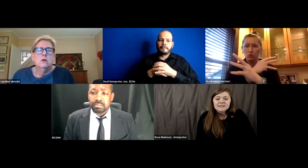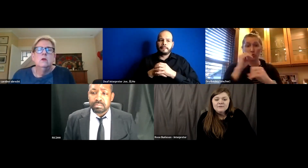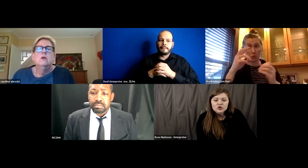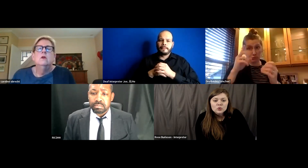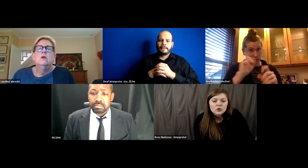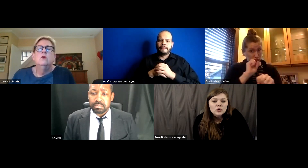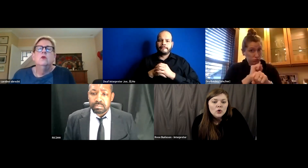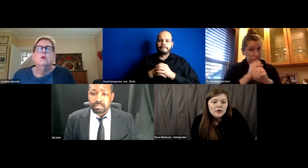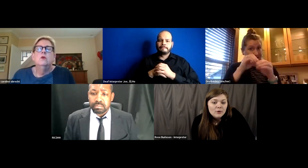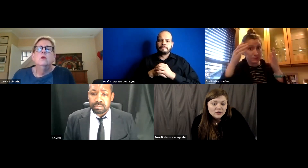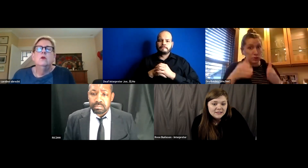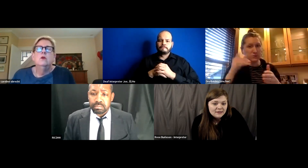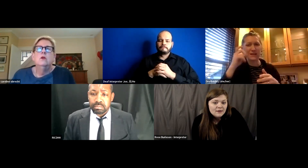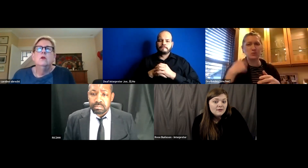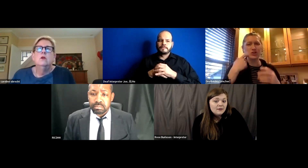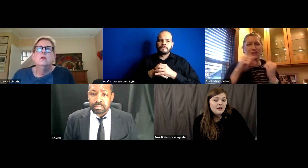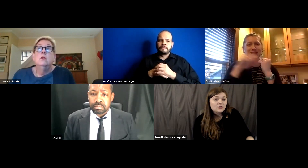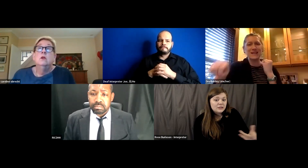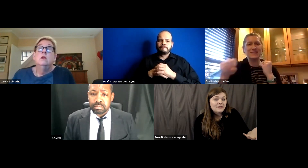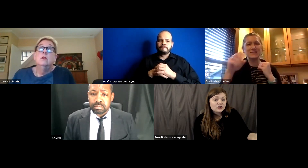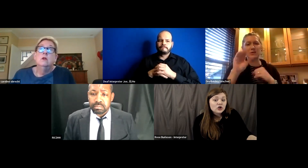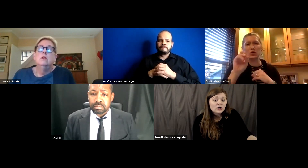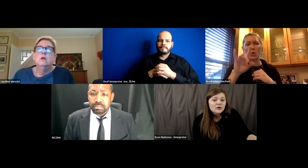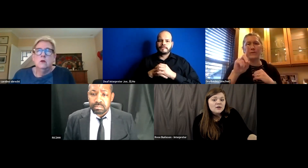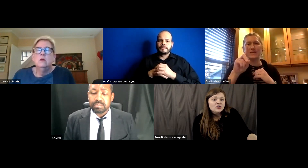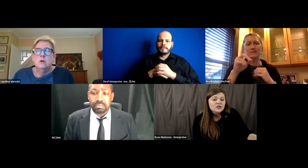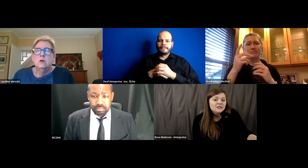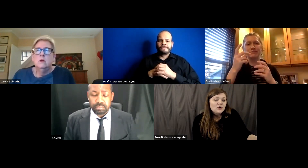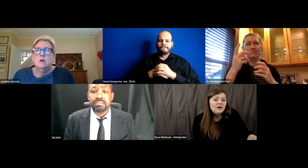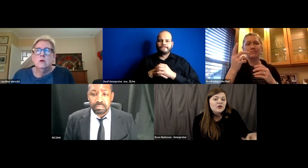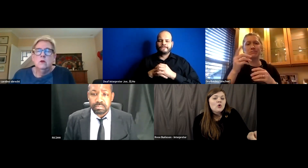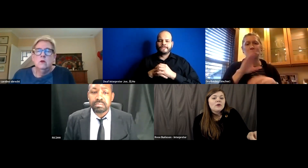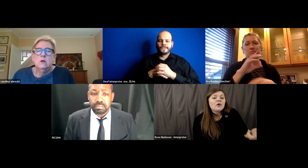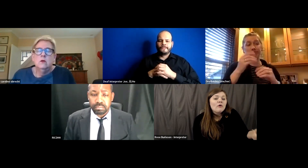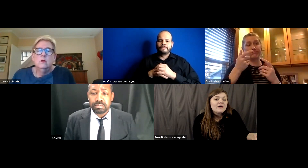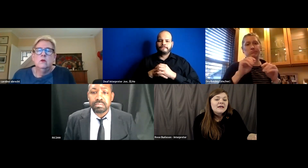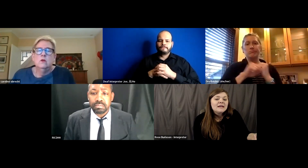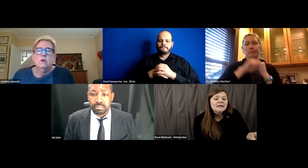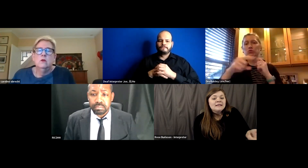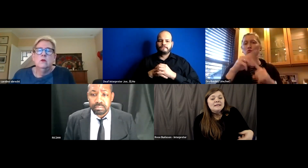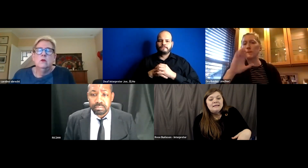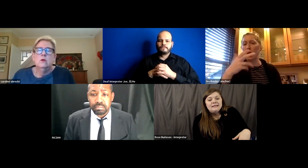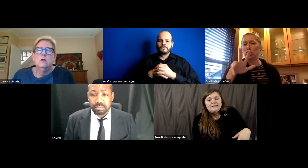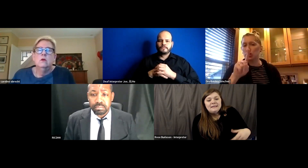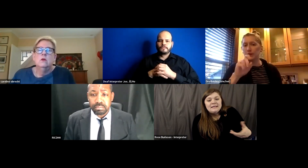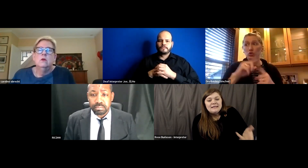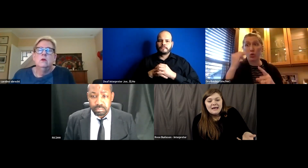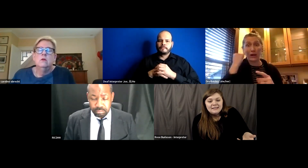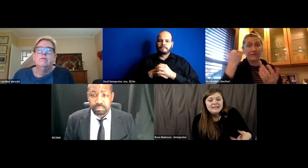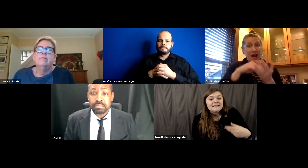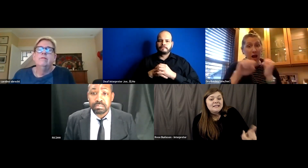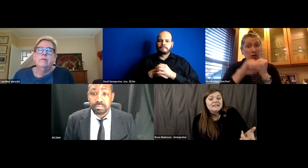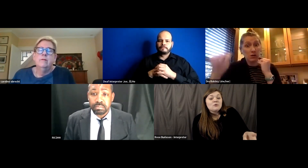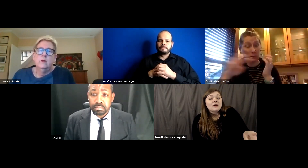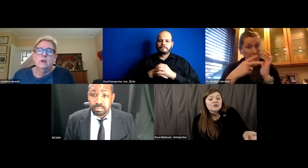Yes, is it virtual or in person? I just wanted to make sure, just so that, you know, with COVID and